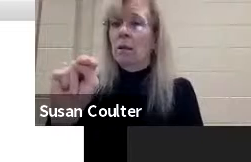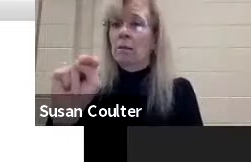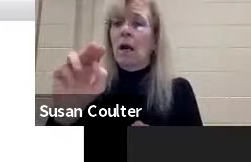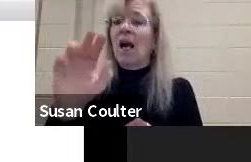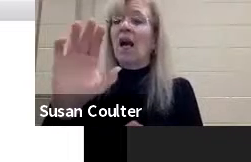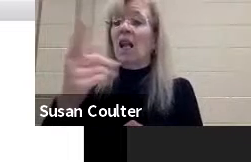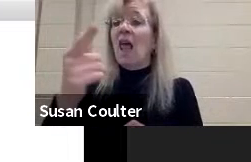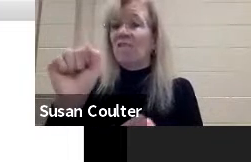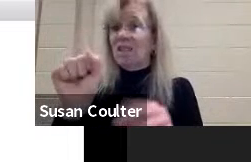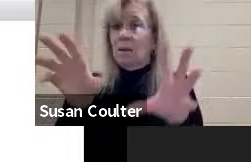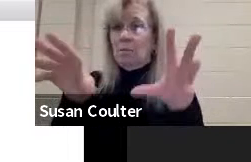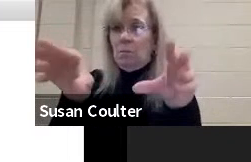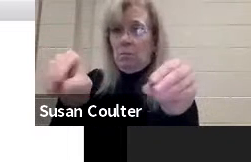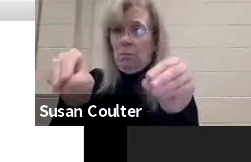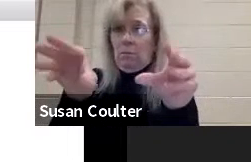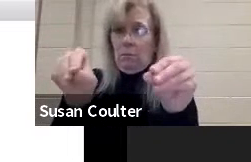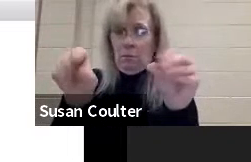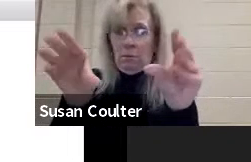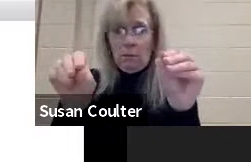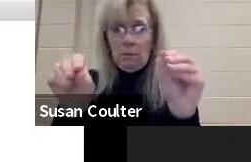Silicone gloves.